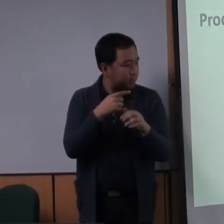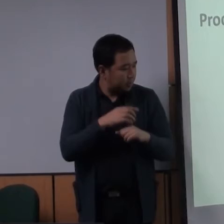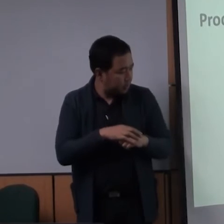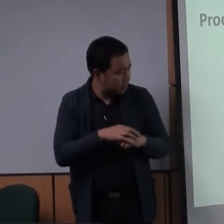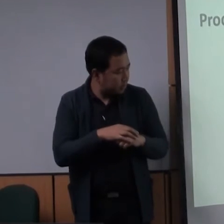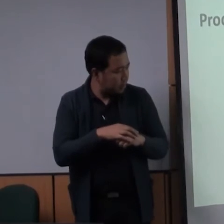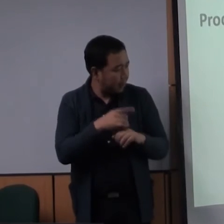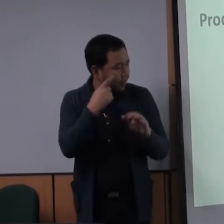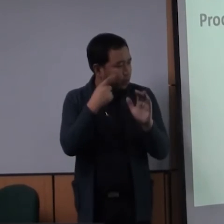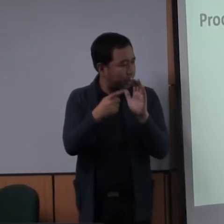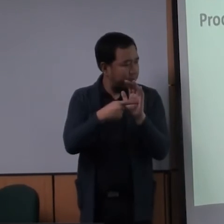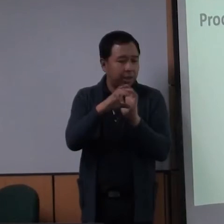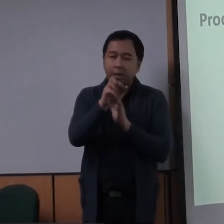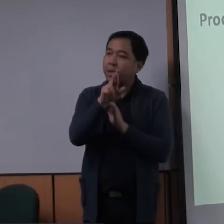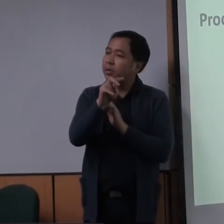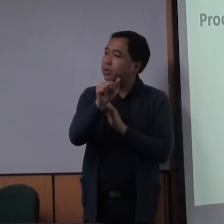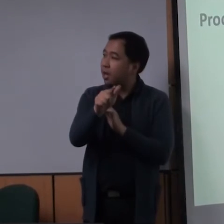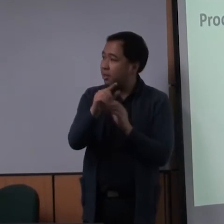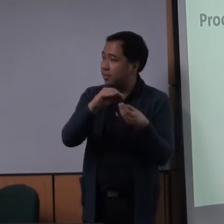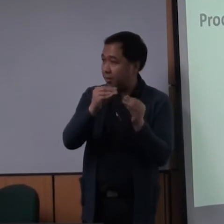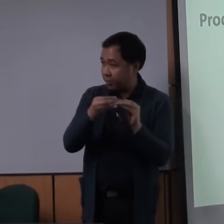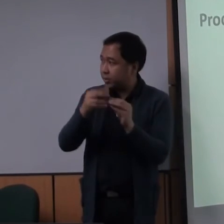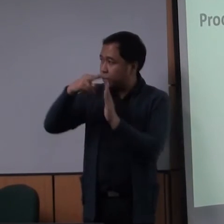reading numbers.